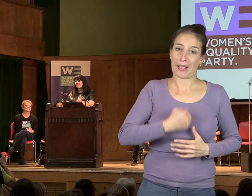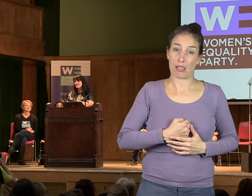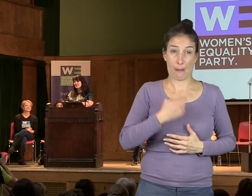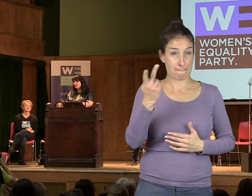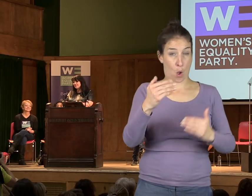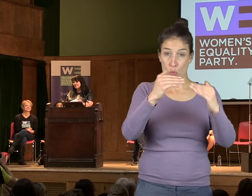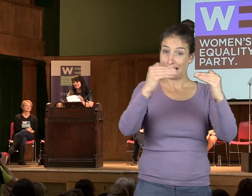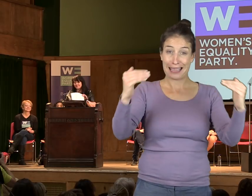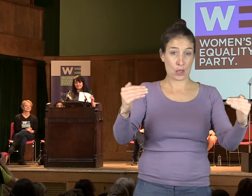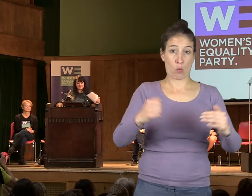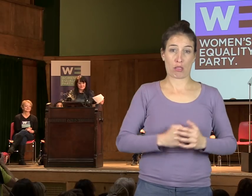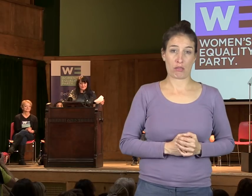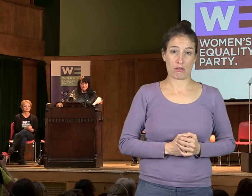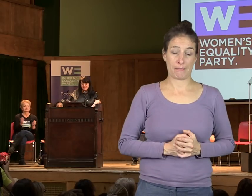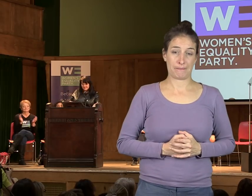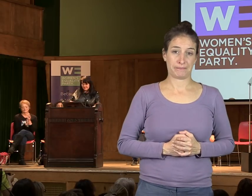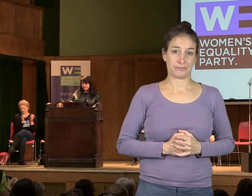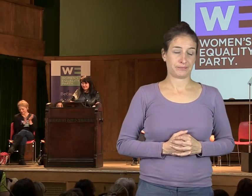become parents.